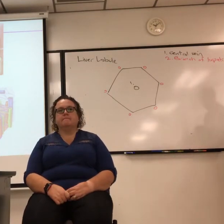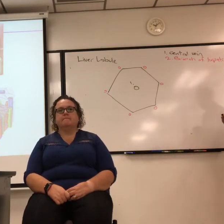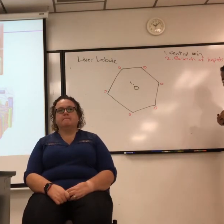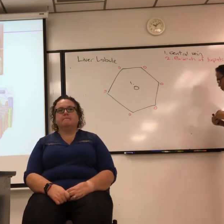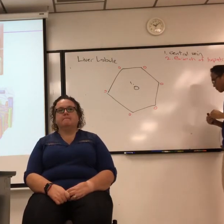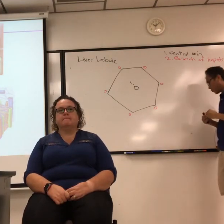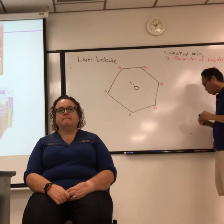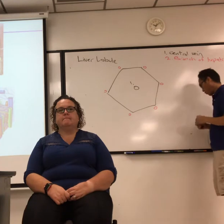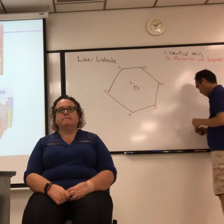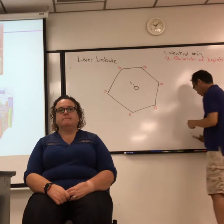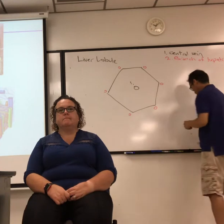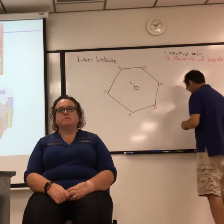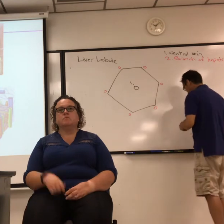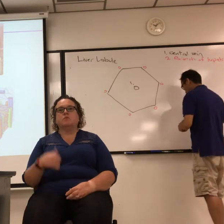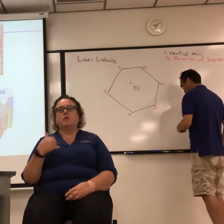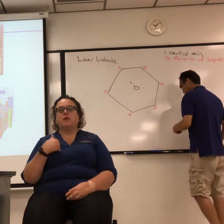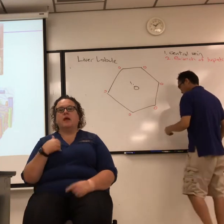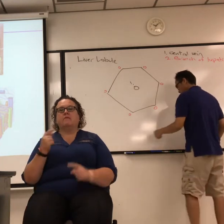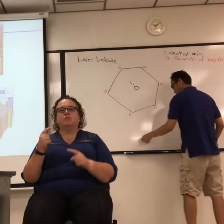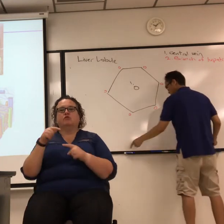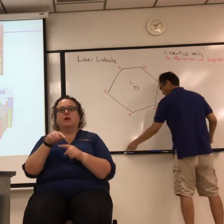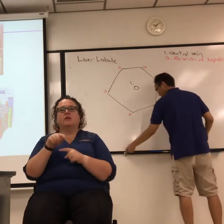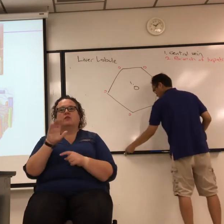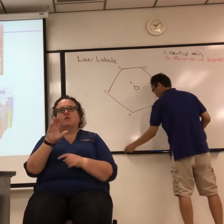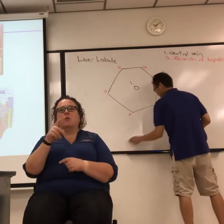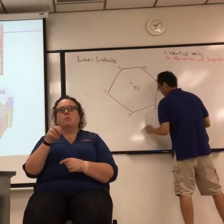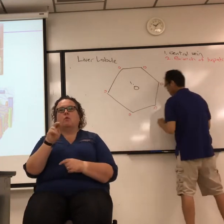You would have a branch of the portal vein.